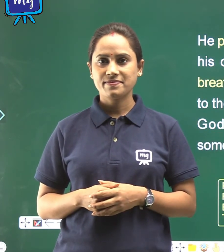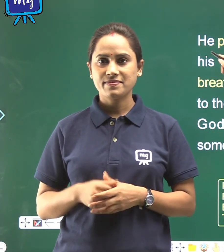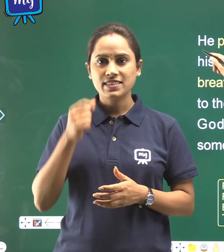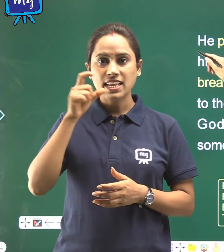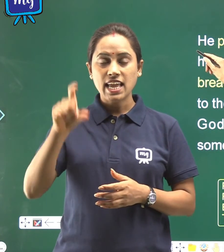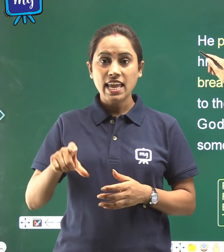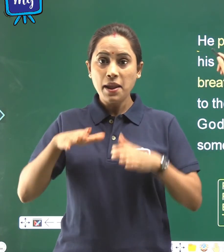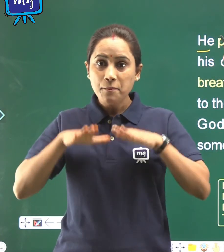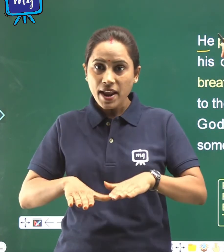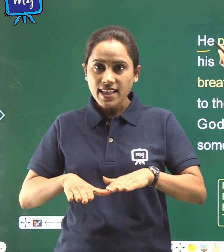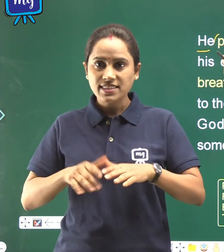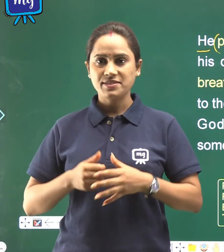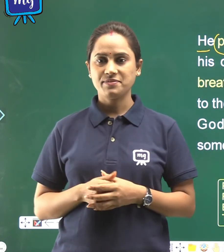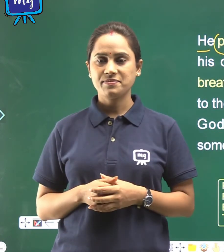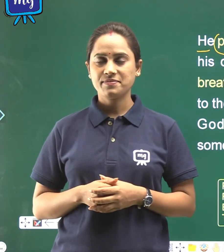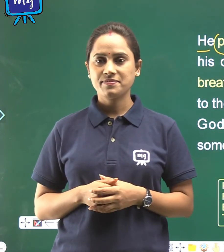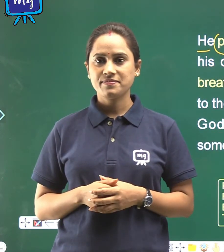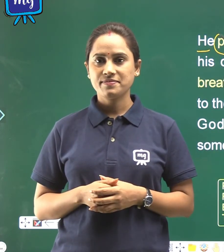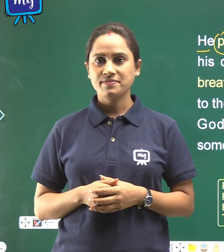He pressed